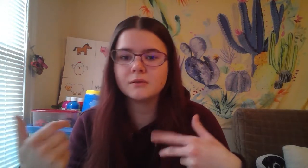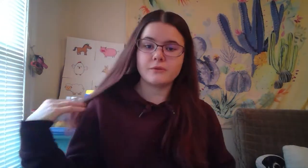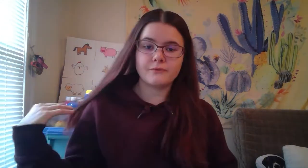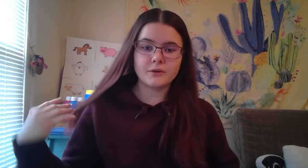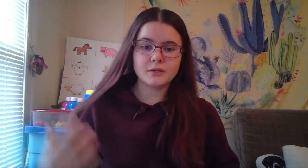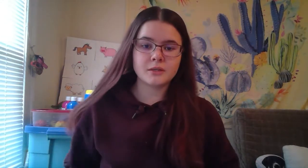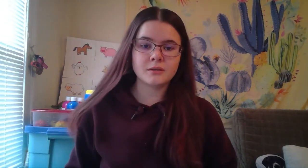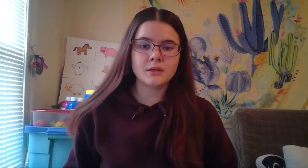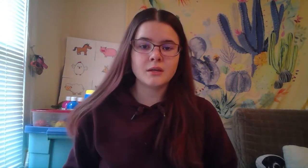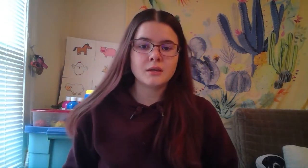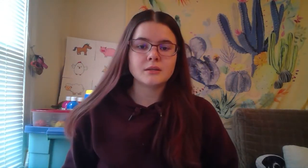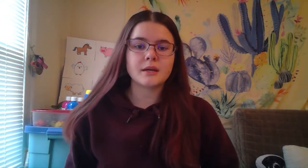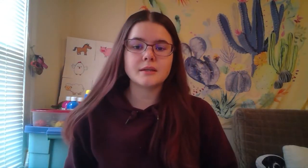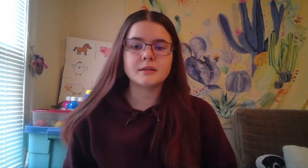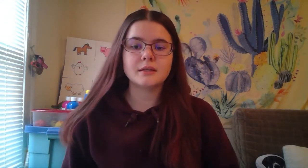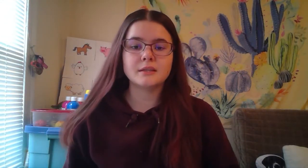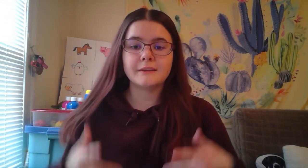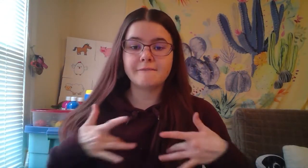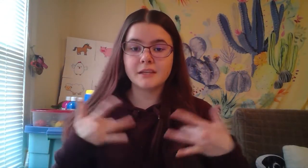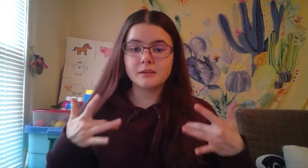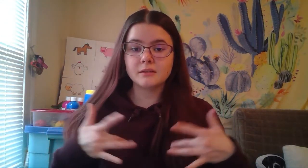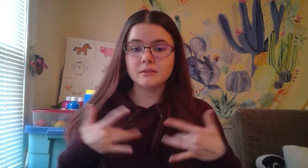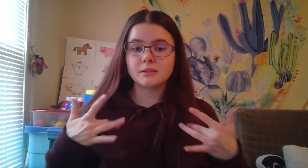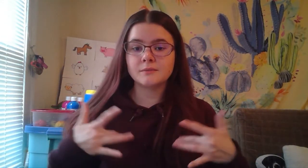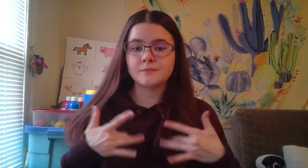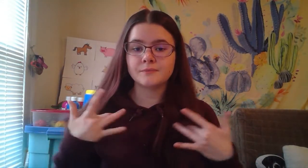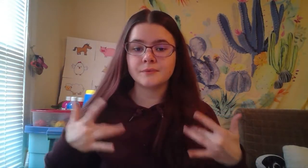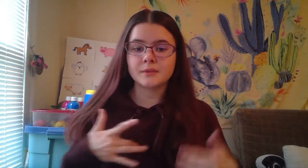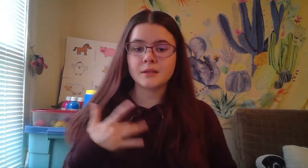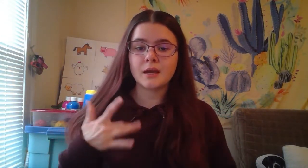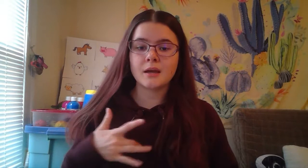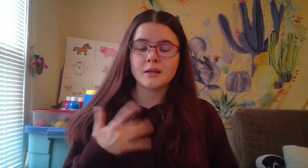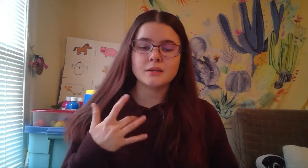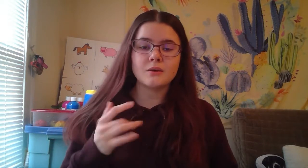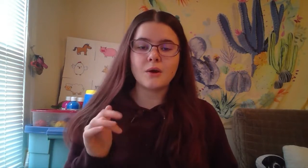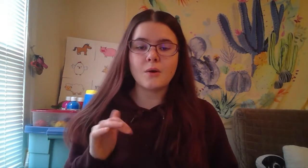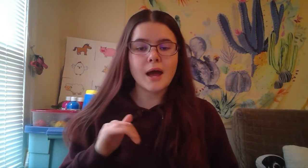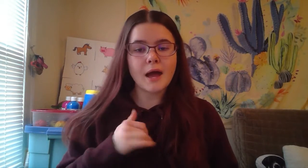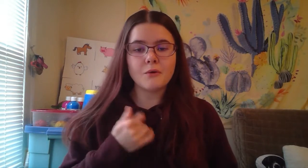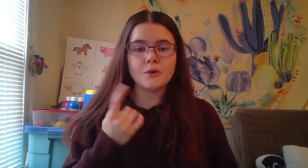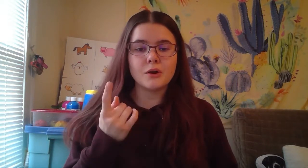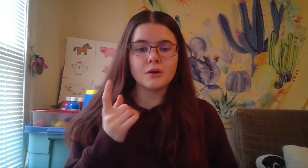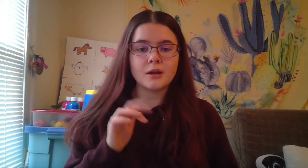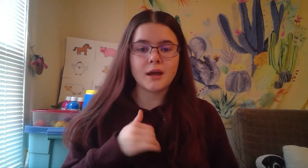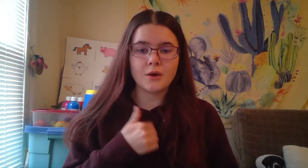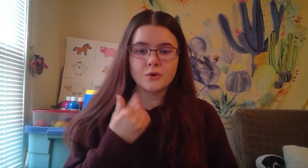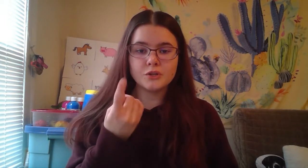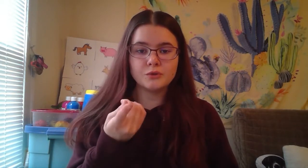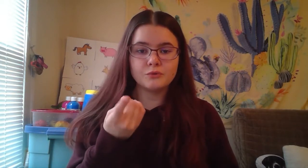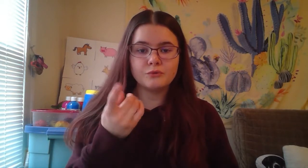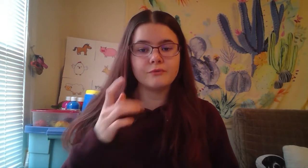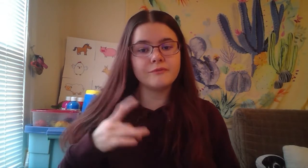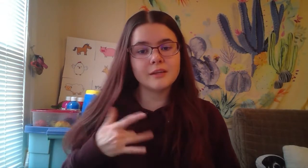the first sign is feelings. So how are you